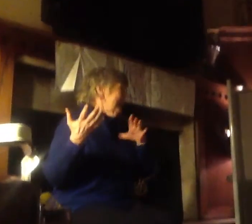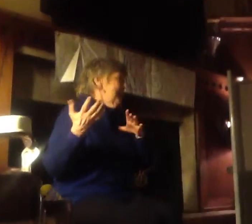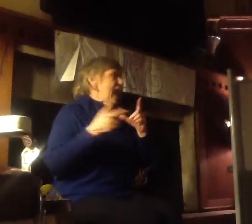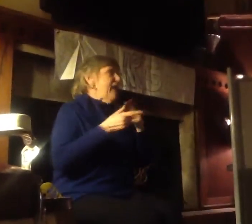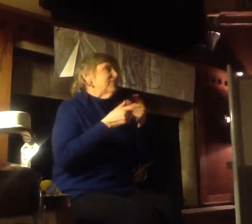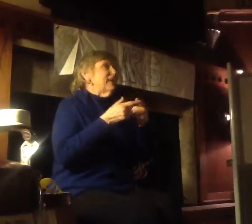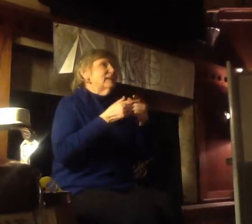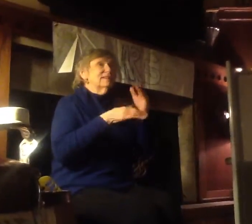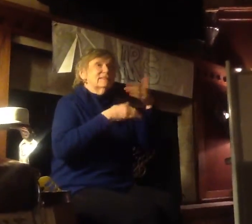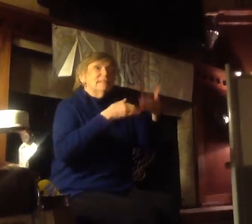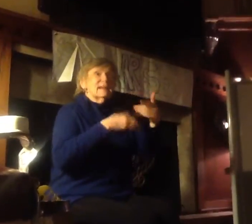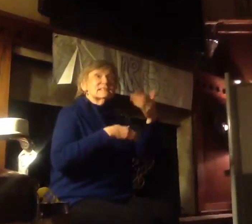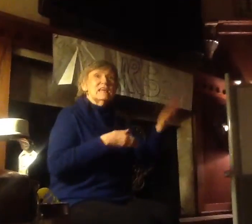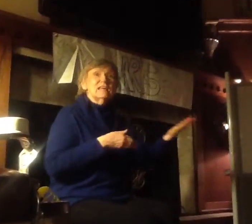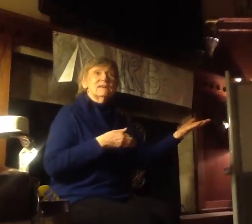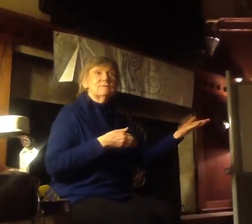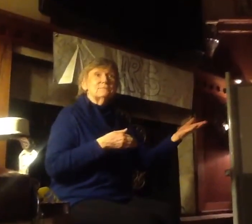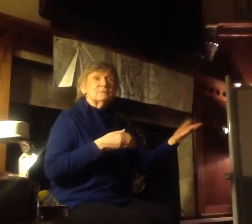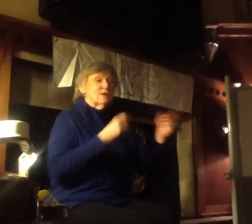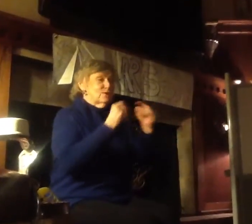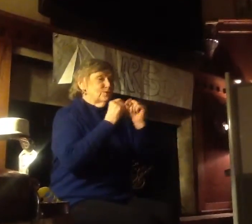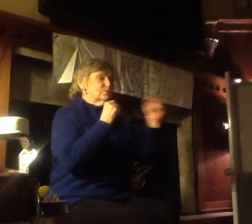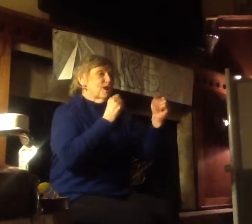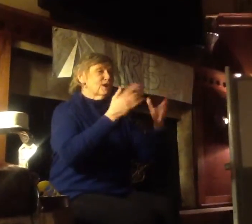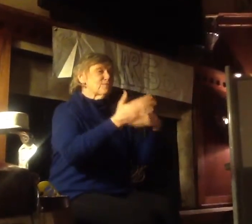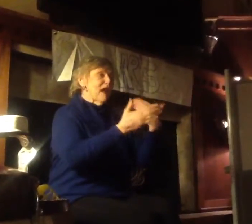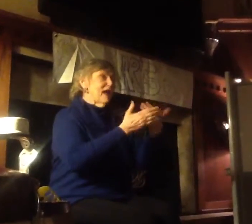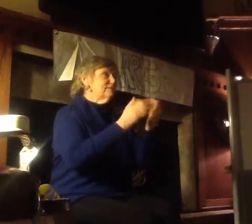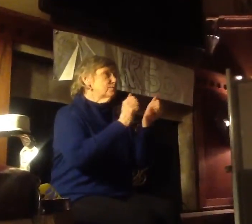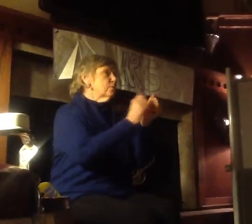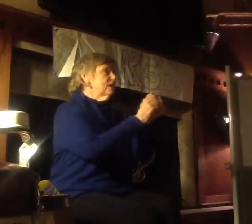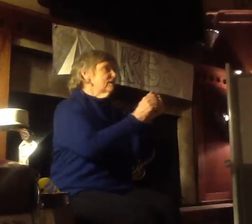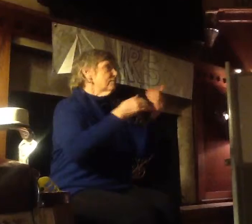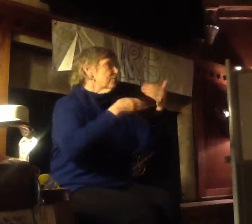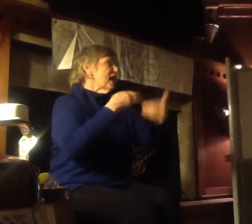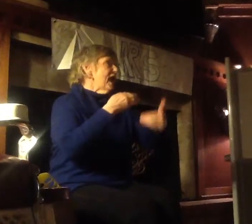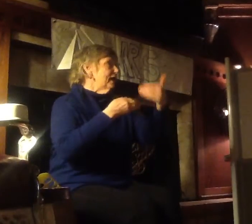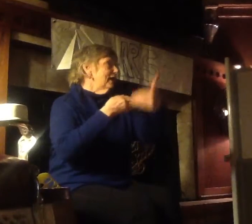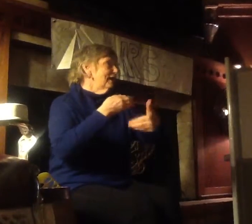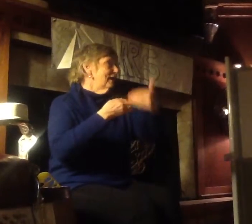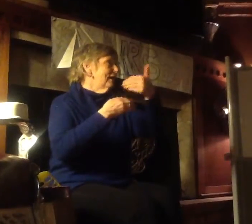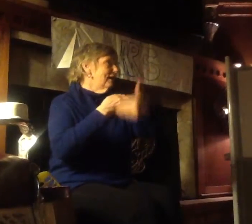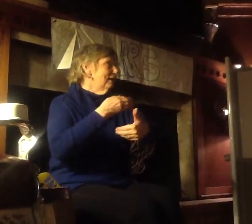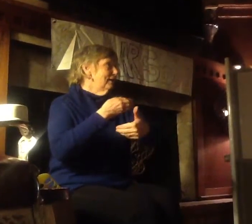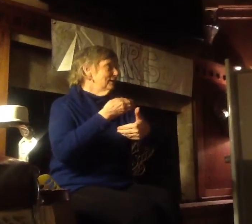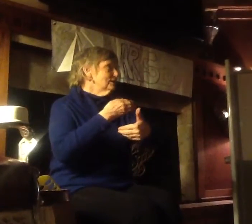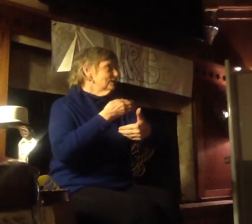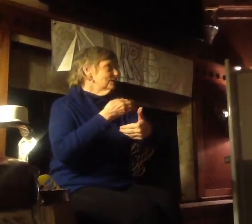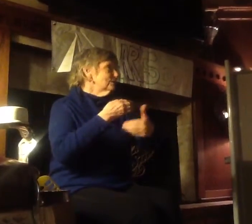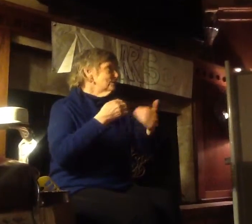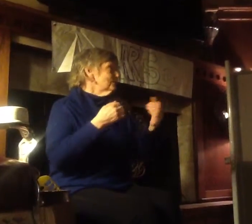Fine. And then next thing, truck arrived with bread.